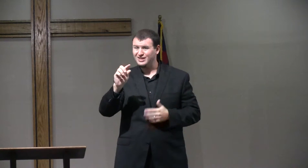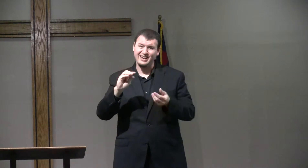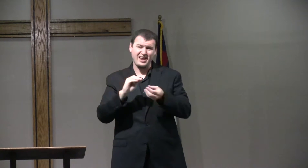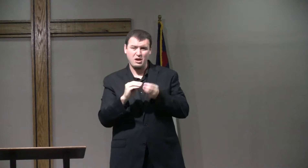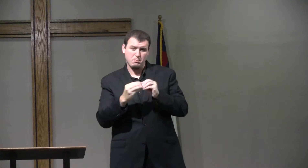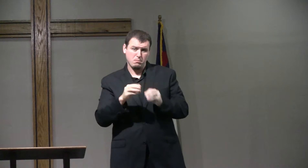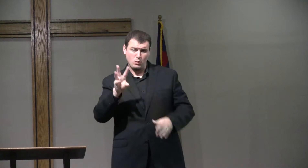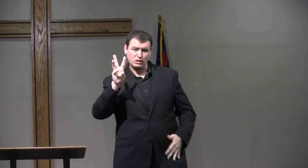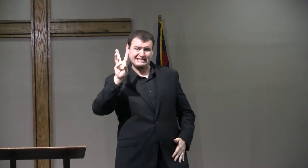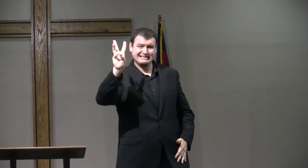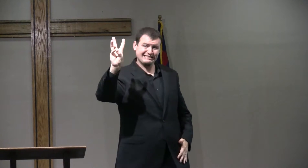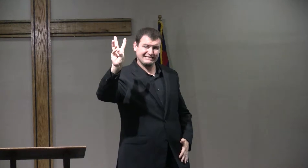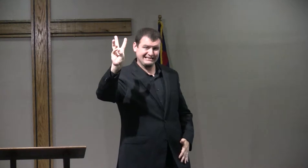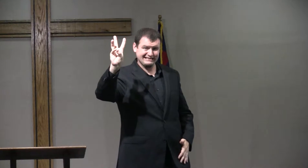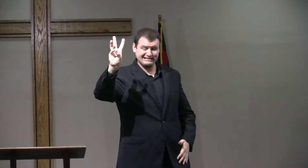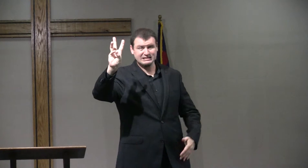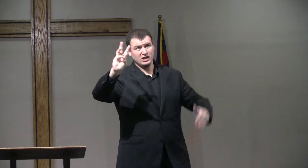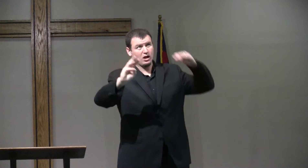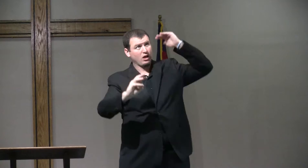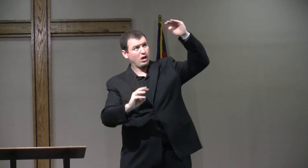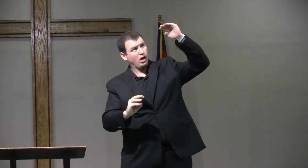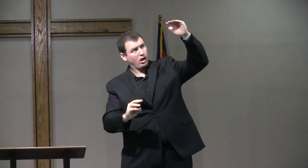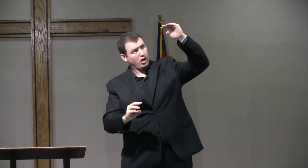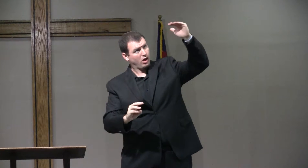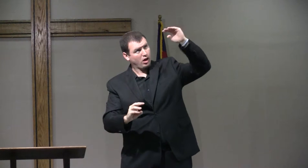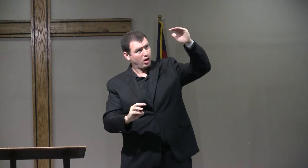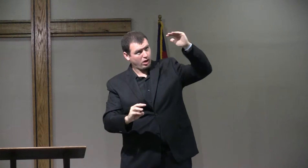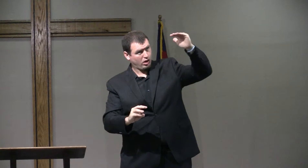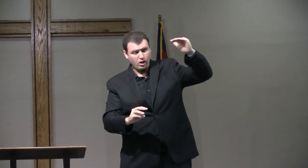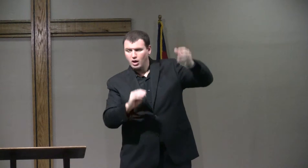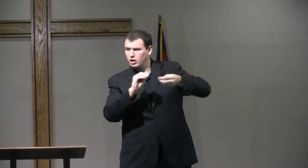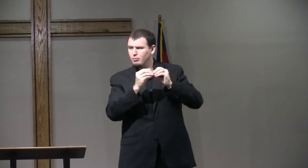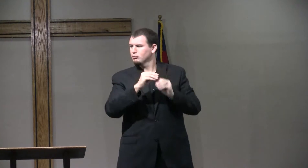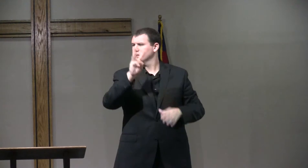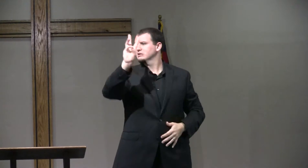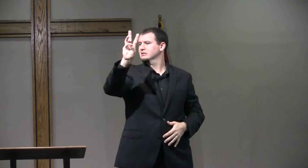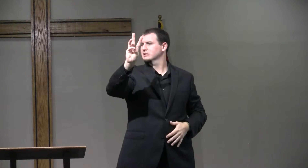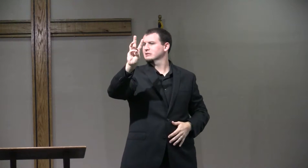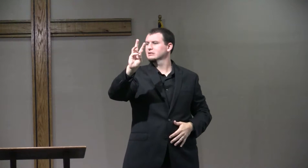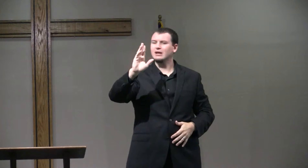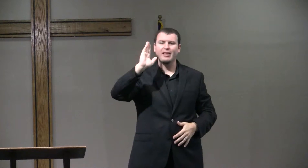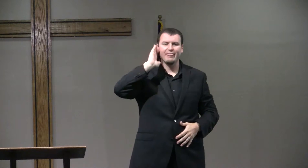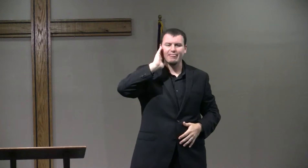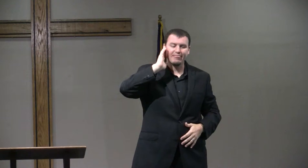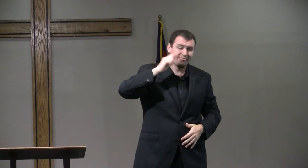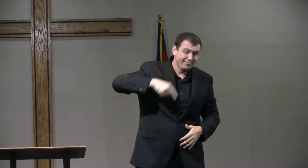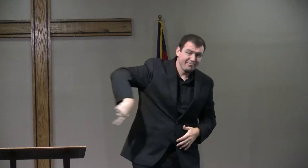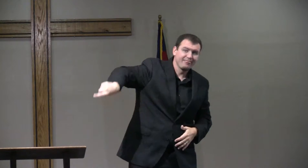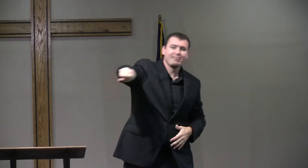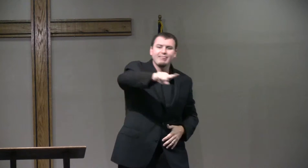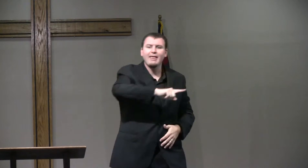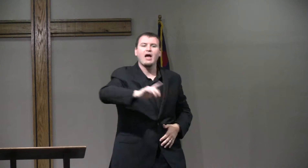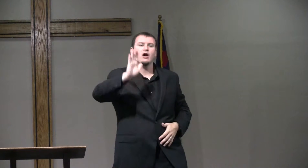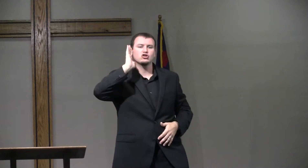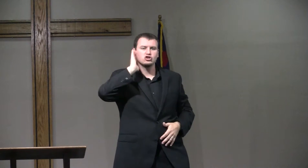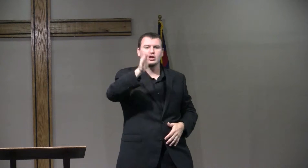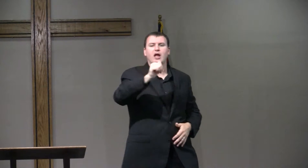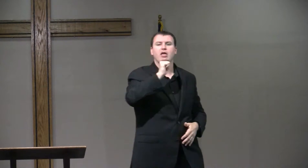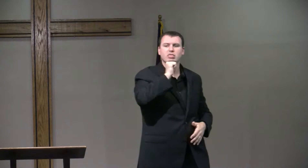where the 10 Commandments are. It's number 6 in the 10 Commandments. You'll find that in Exodus. It